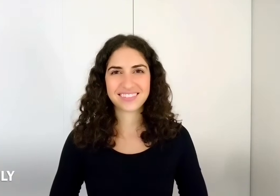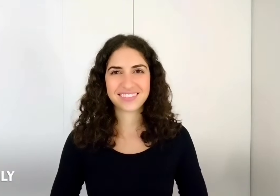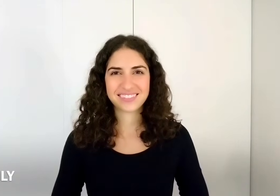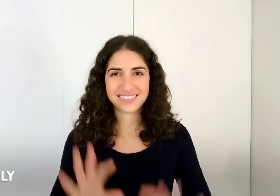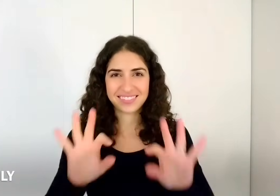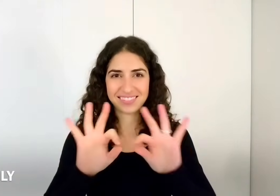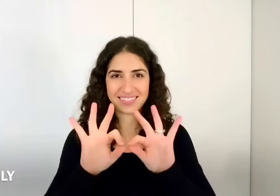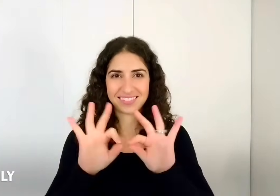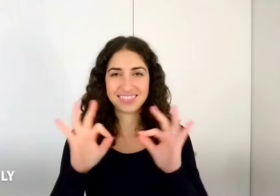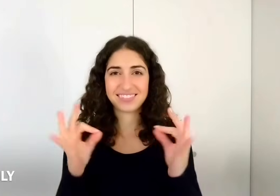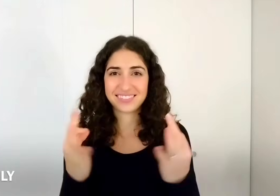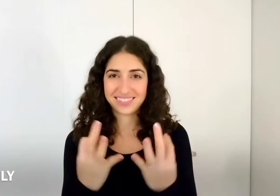Family.